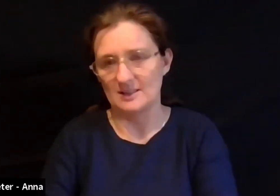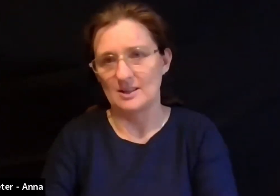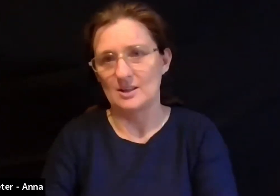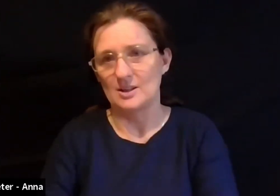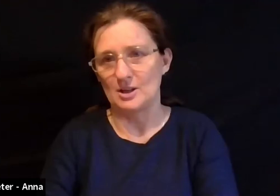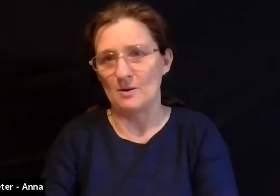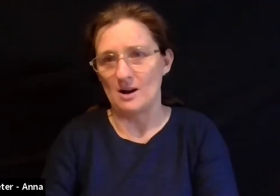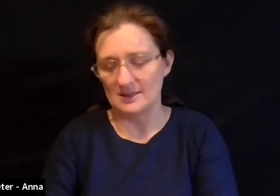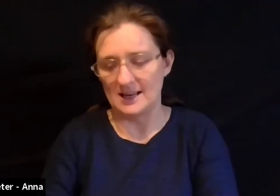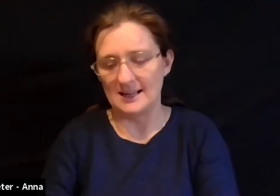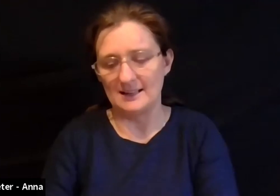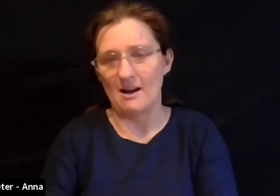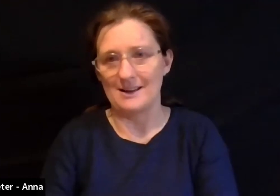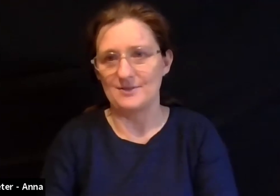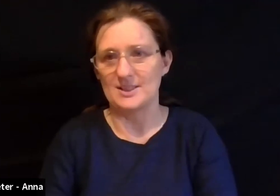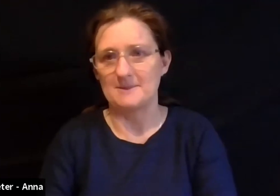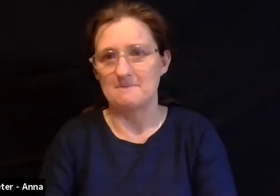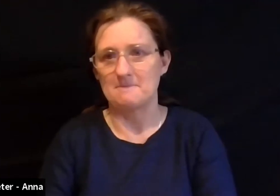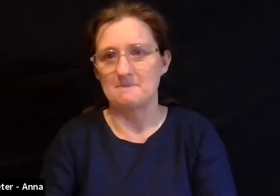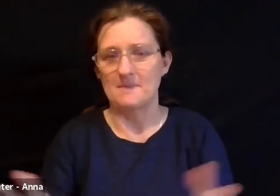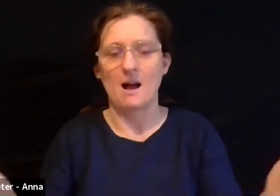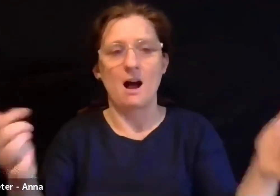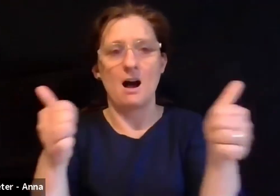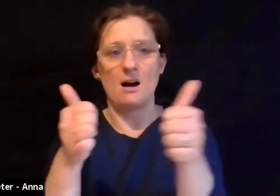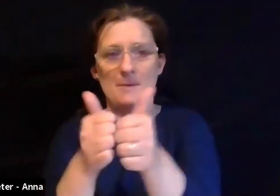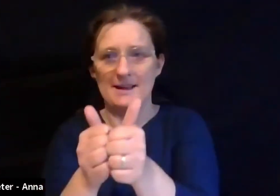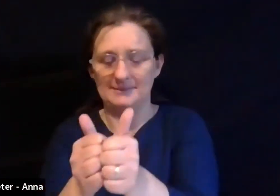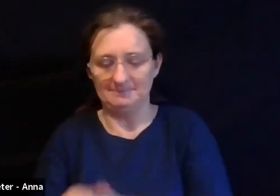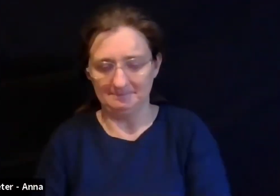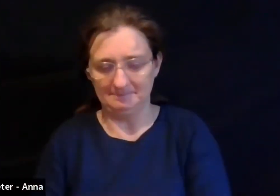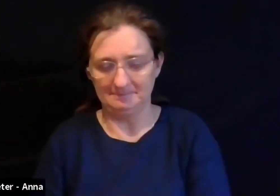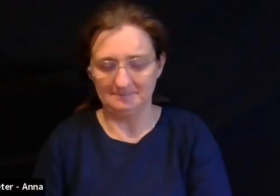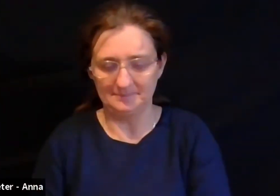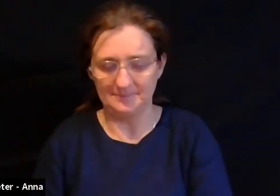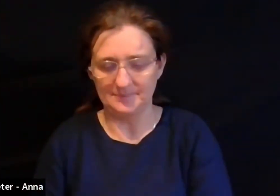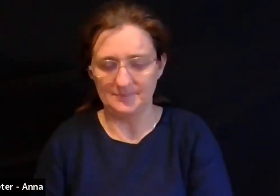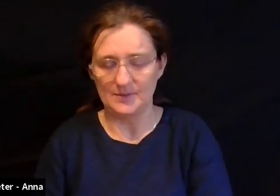us through our daily lives. Amen.